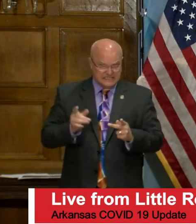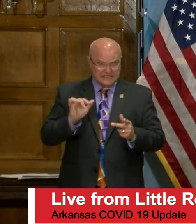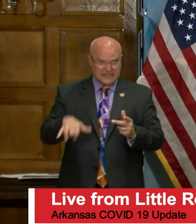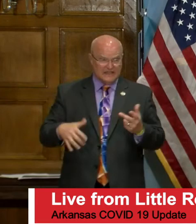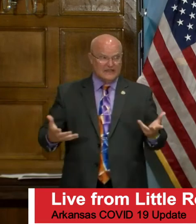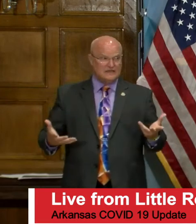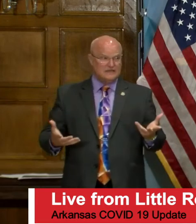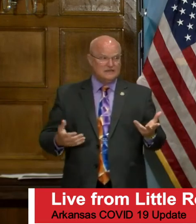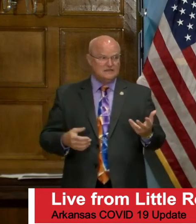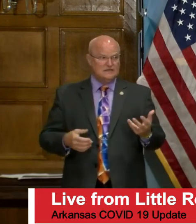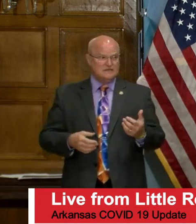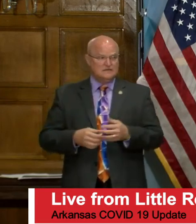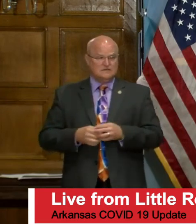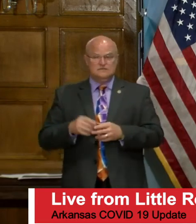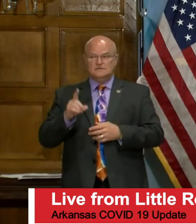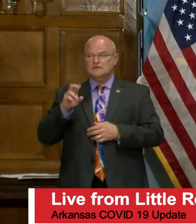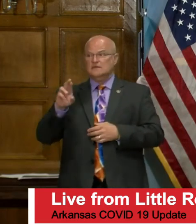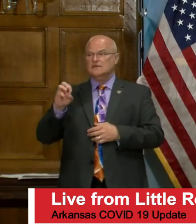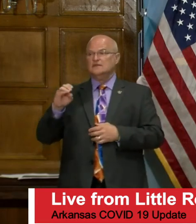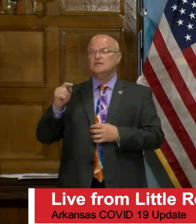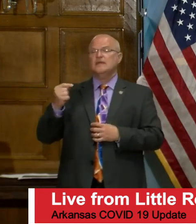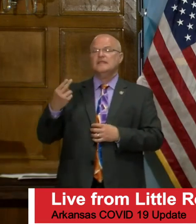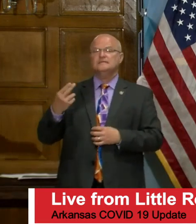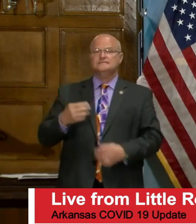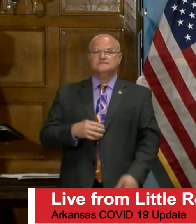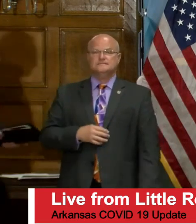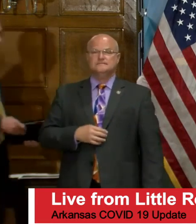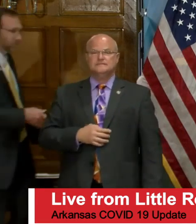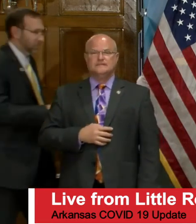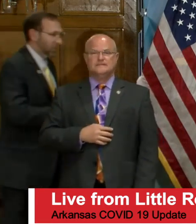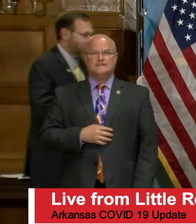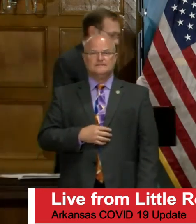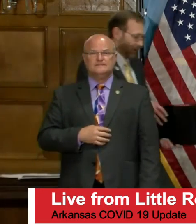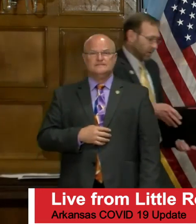that. Dr. Smith?